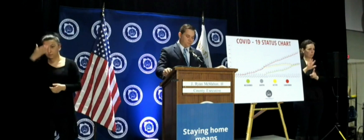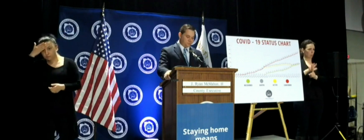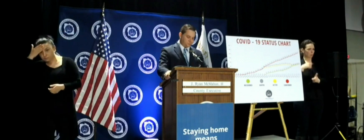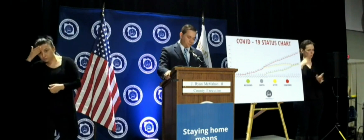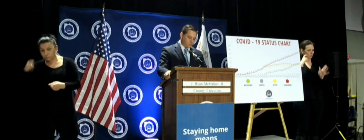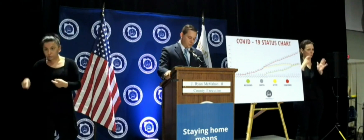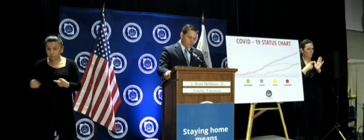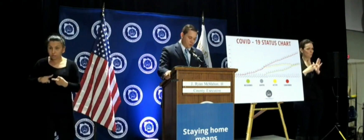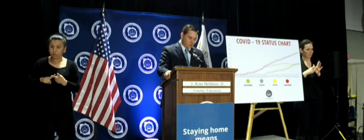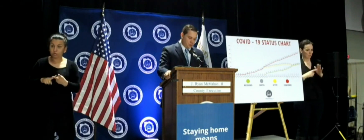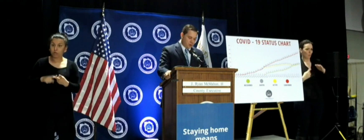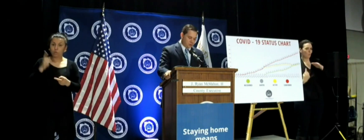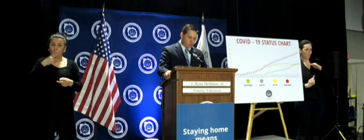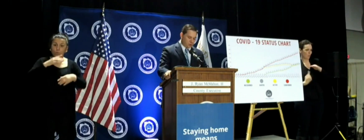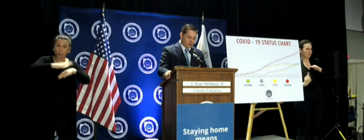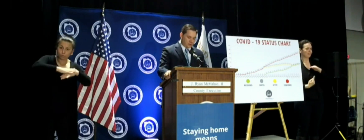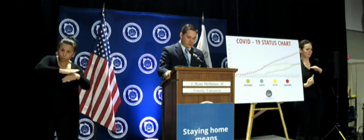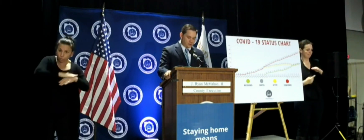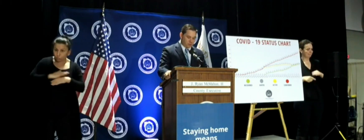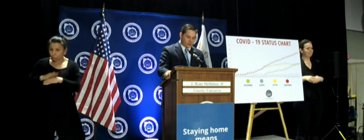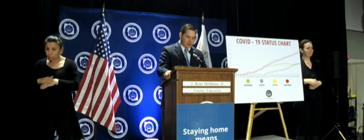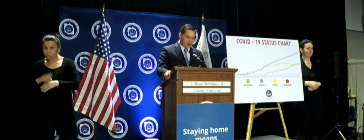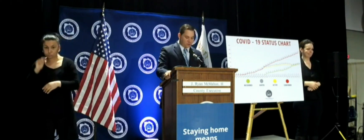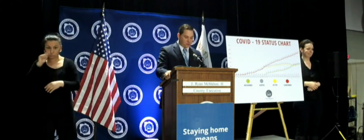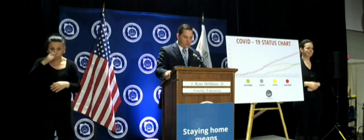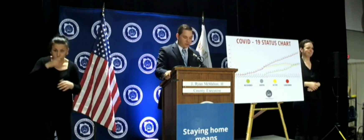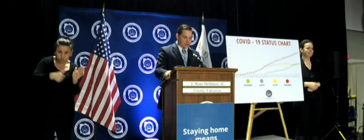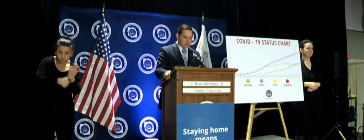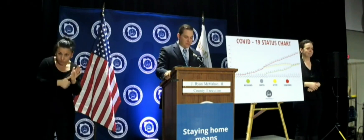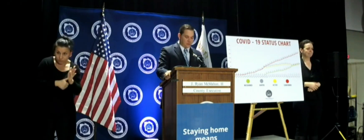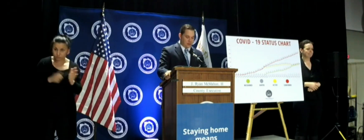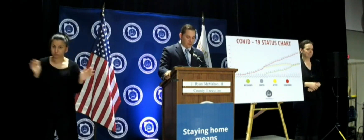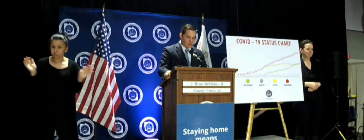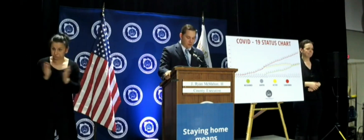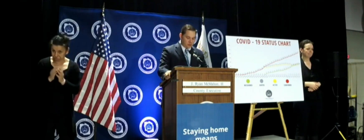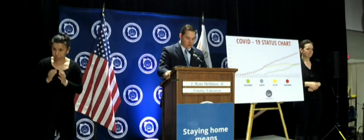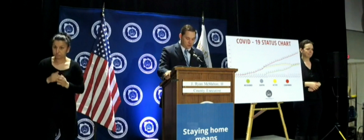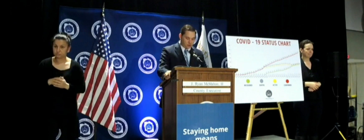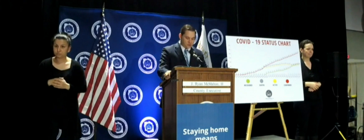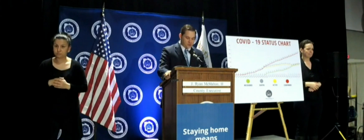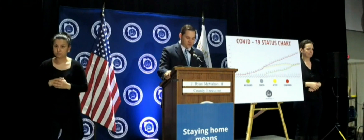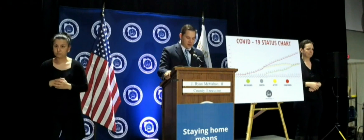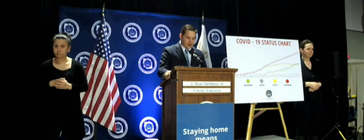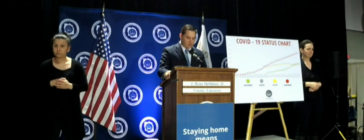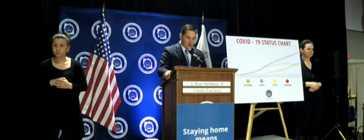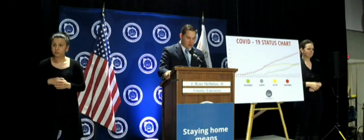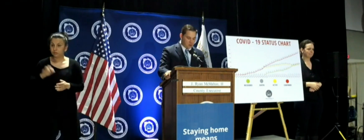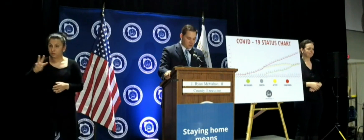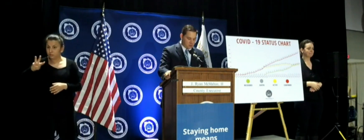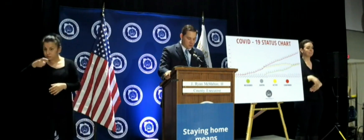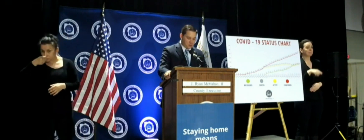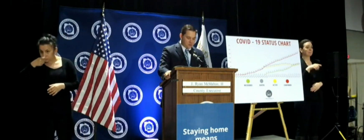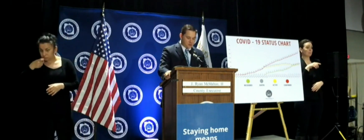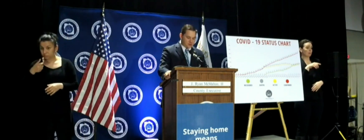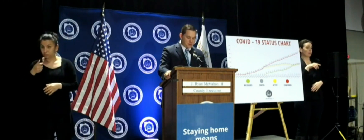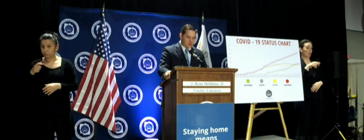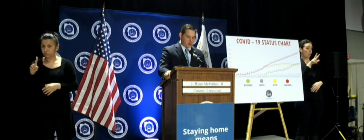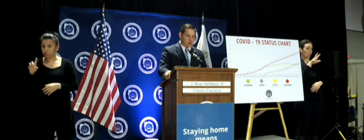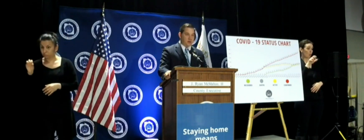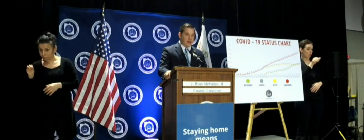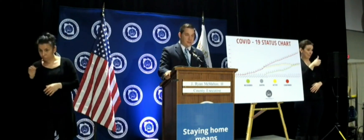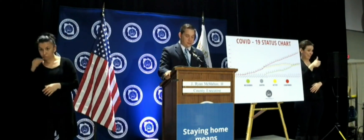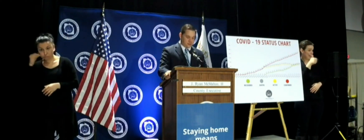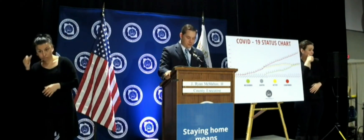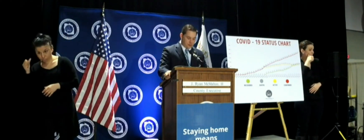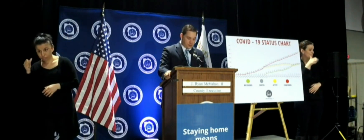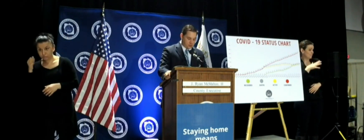them. Total cases breakdown: 310 are female, 269 are male, 16 are